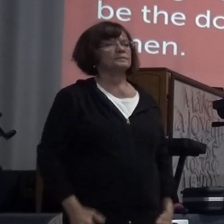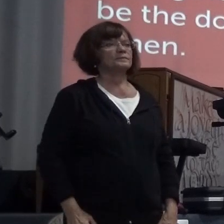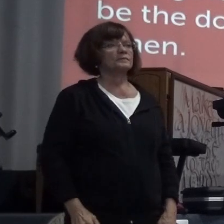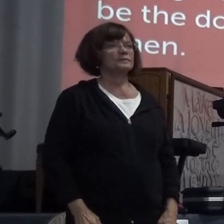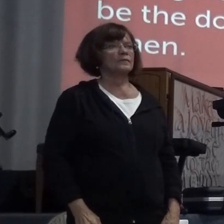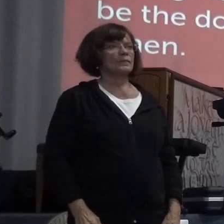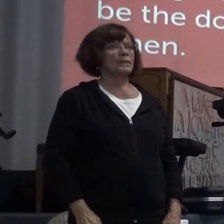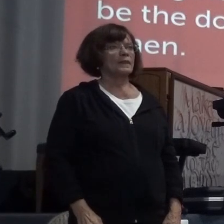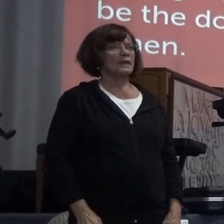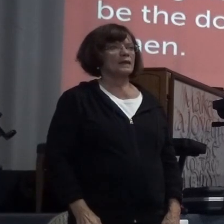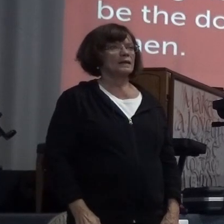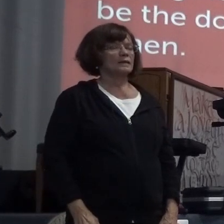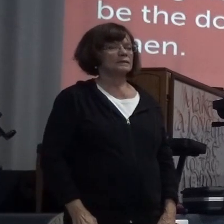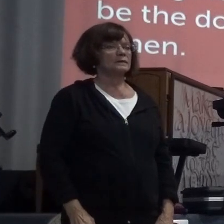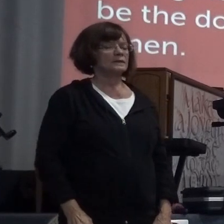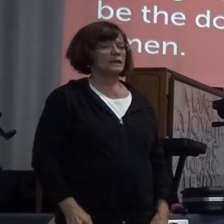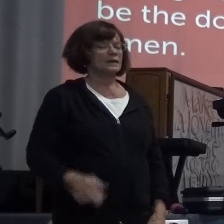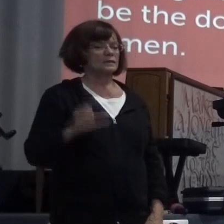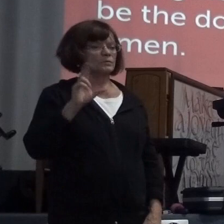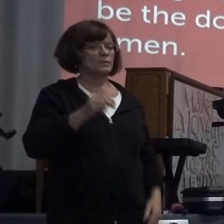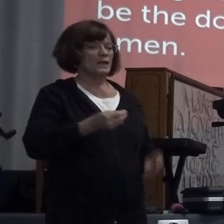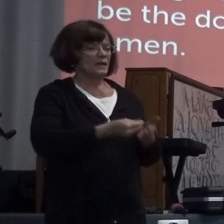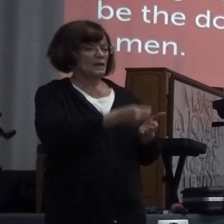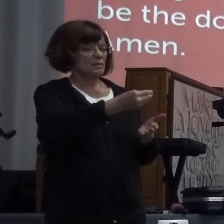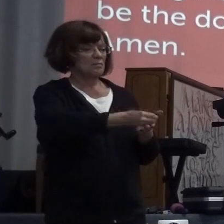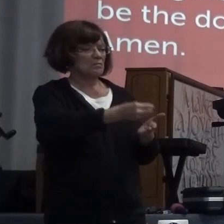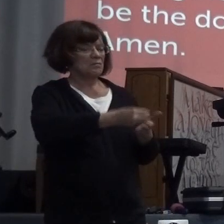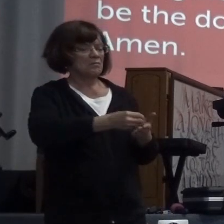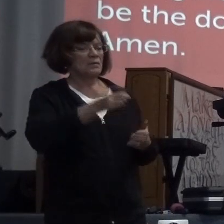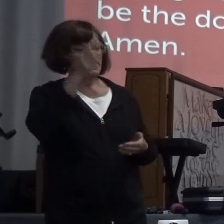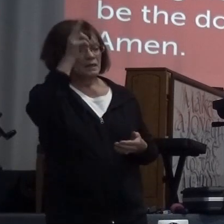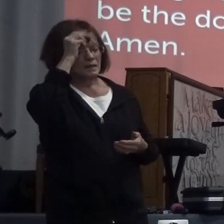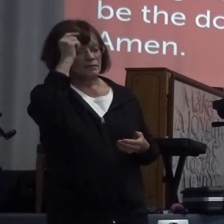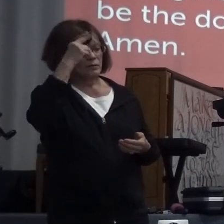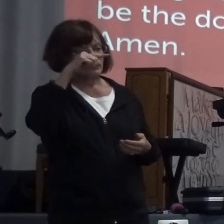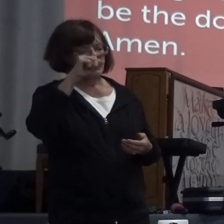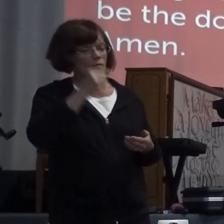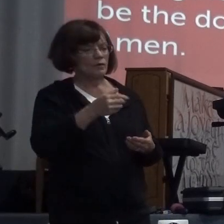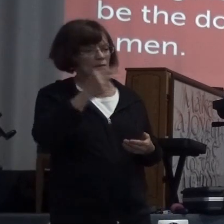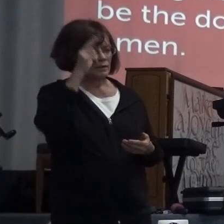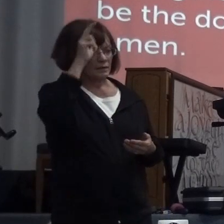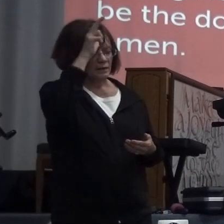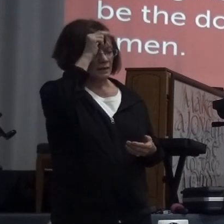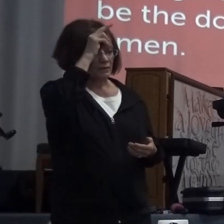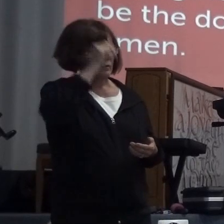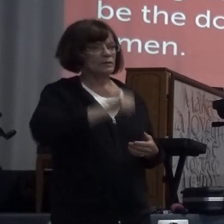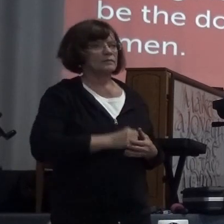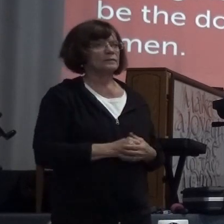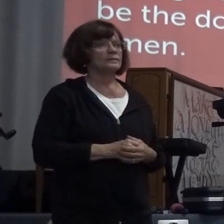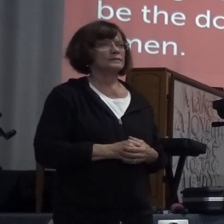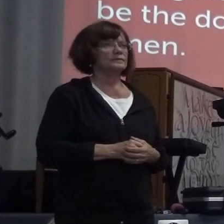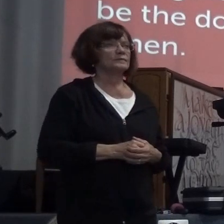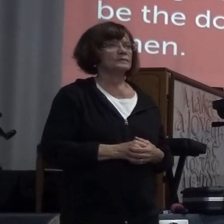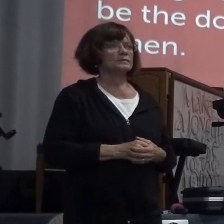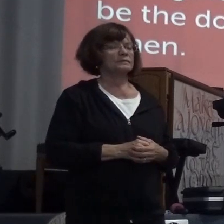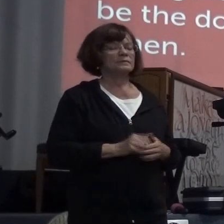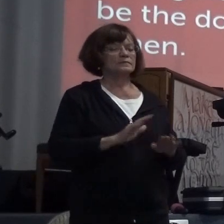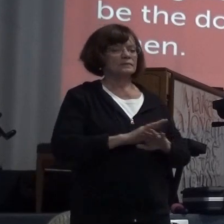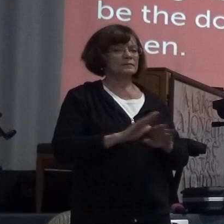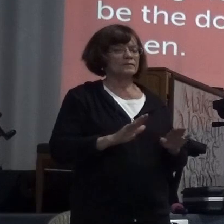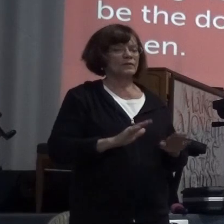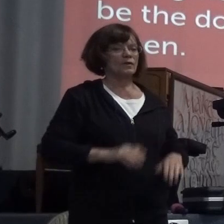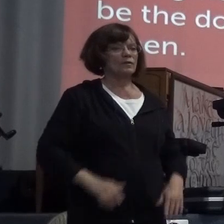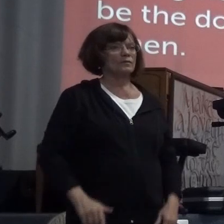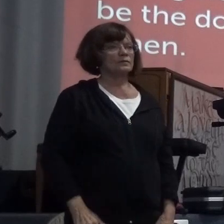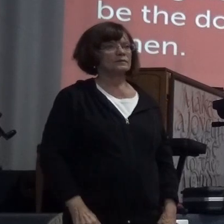It's not good to pay evil for evil. I can go and try to defend myself and do the same thing he did. And what benefit is that? There's